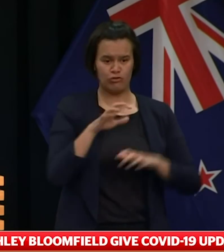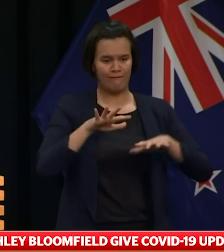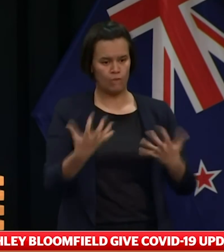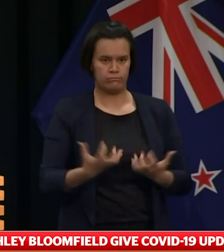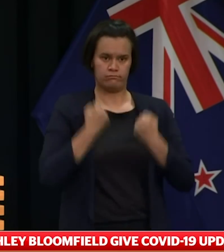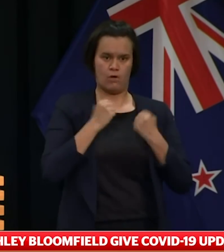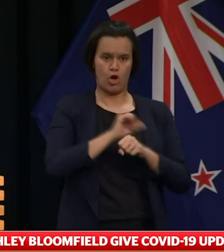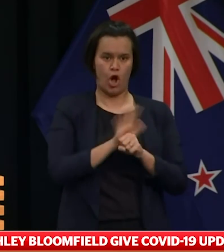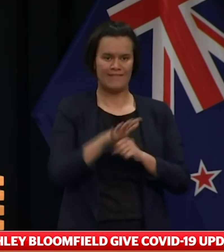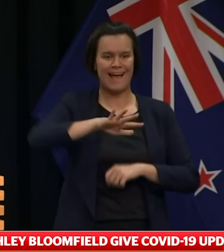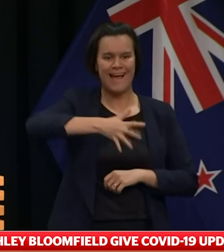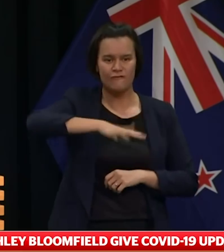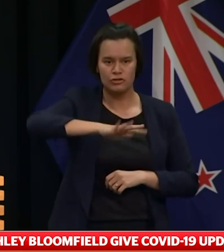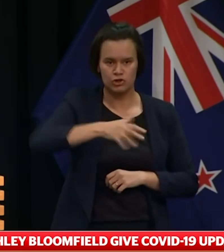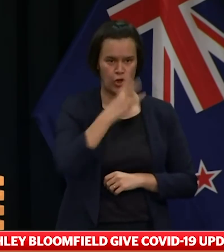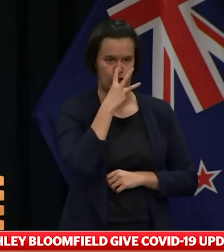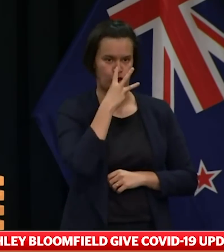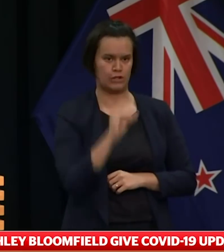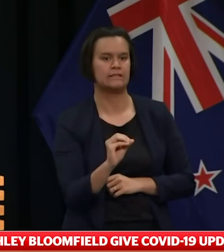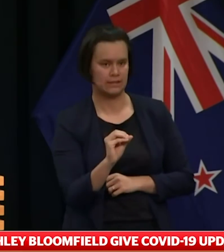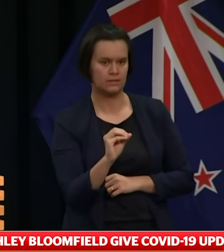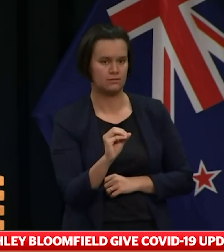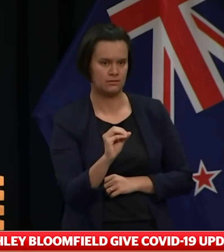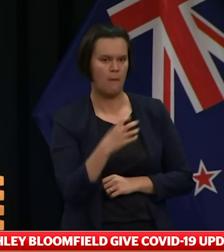Māori cases. Moving on to the next slide,